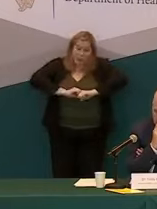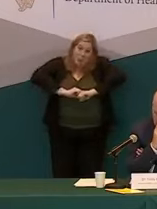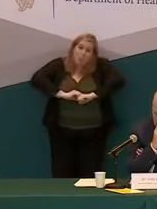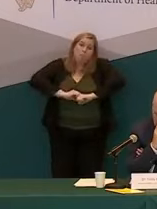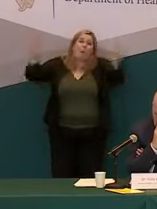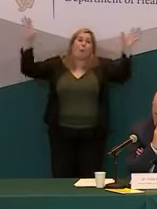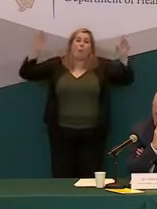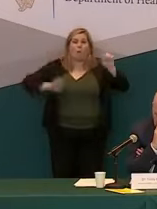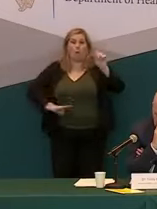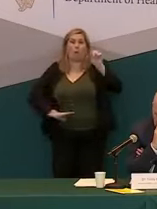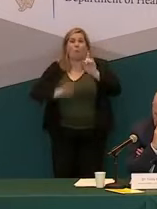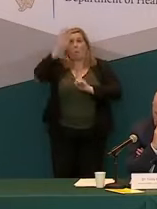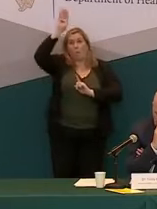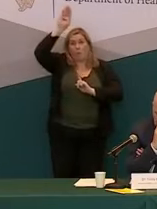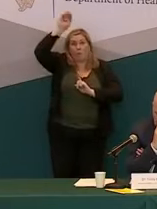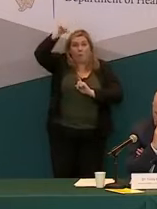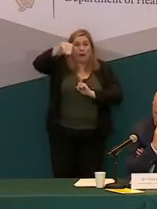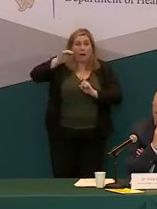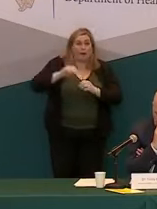the community.